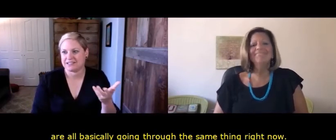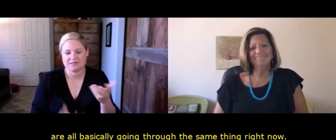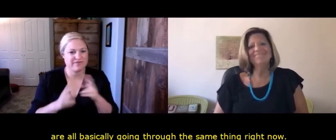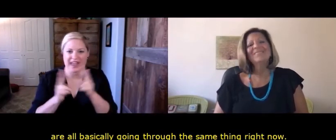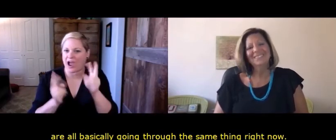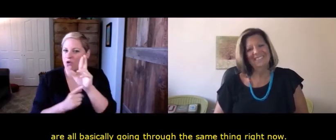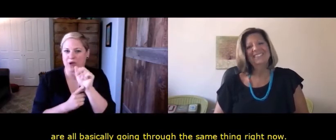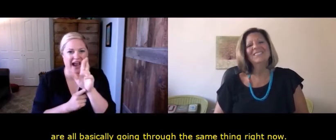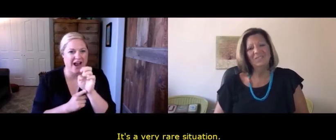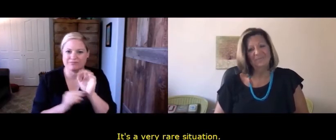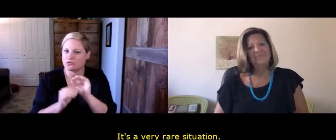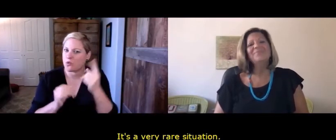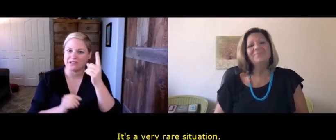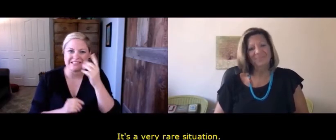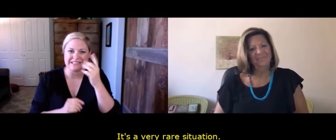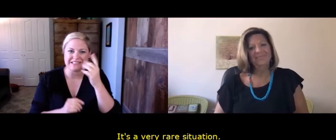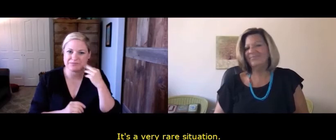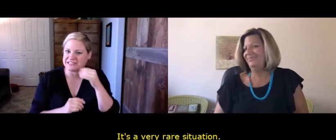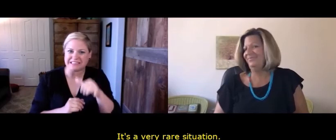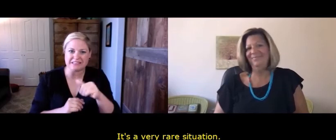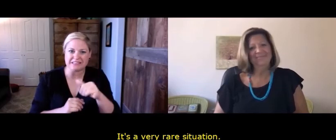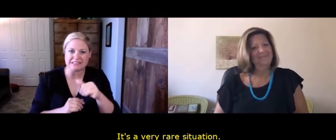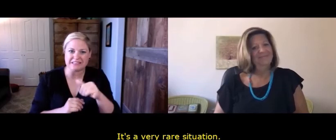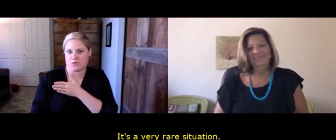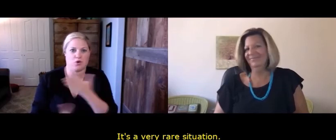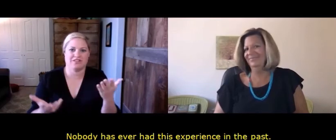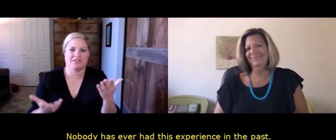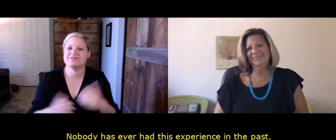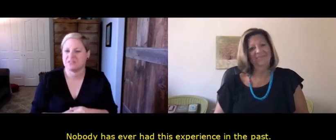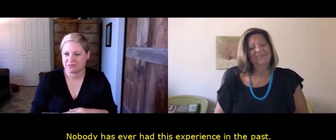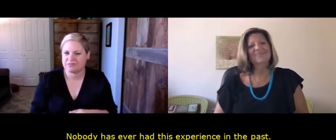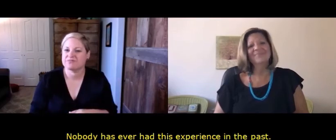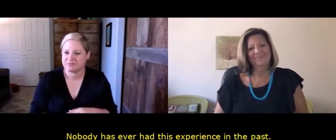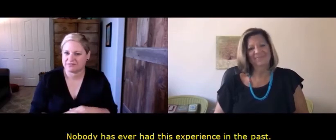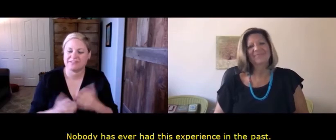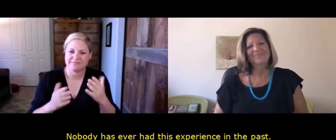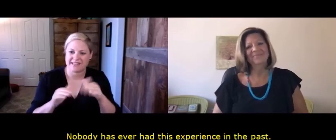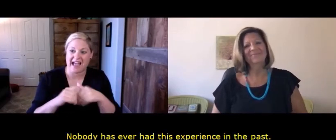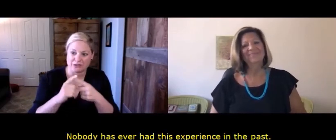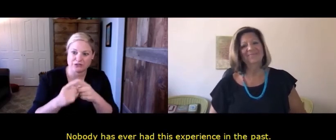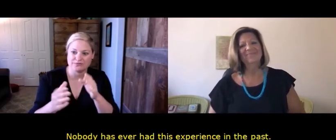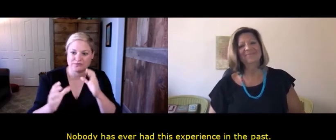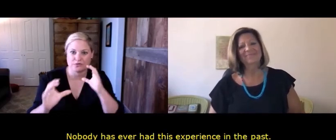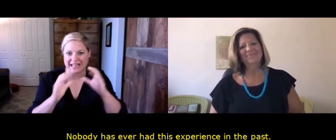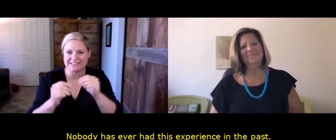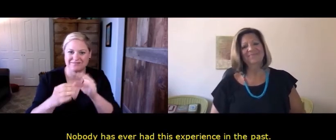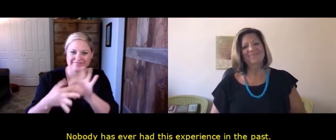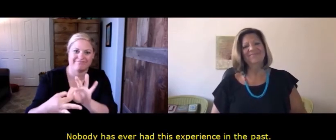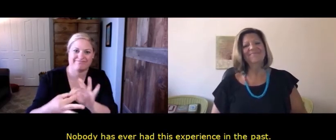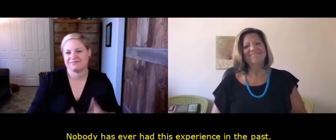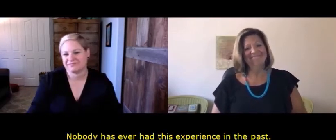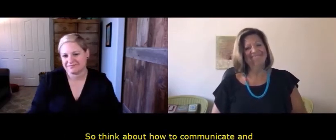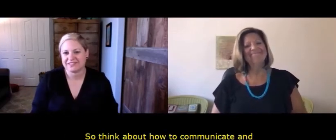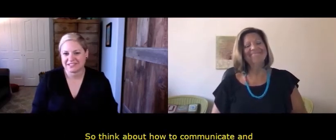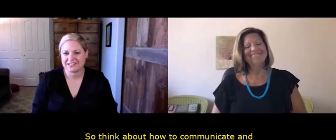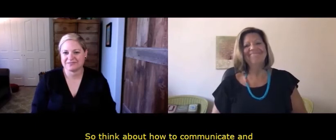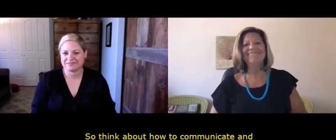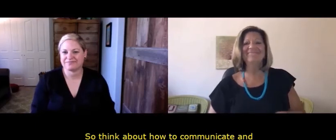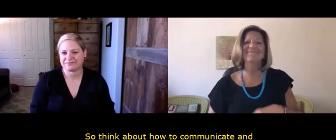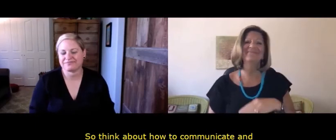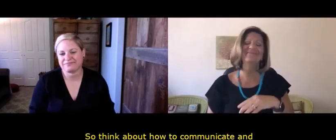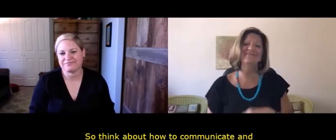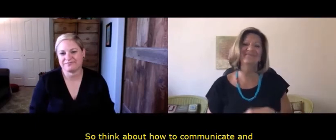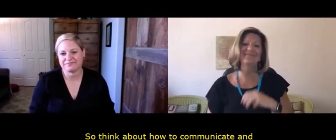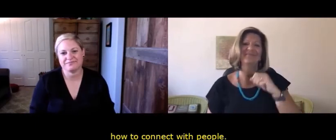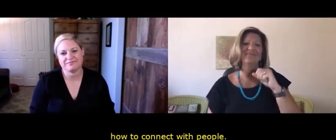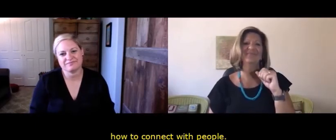through the same thing right now. It's a very rare situation. Nobody has ever had this experience in the past. So